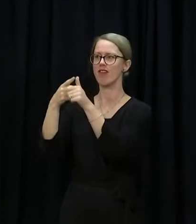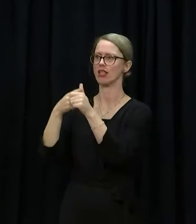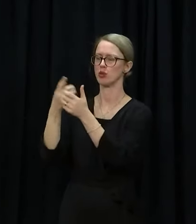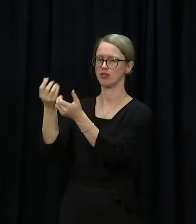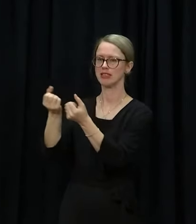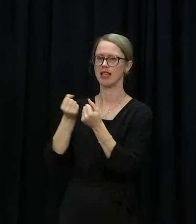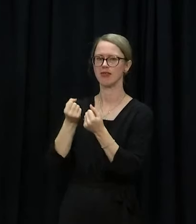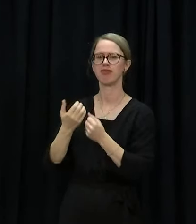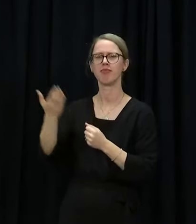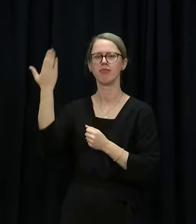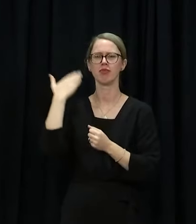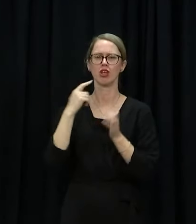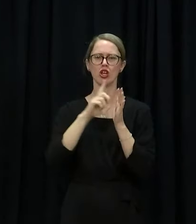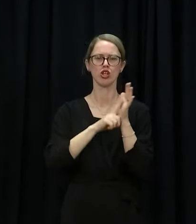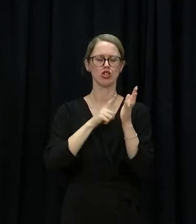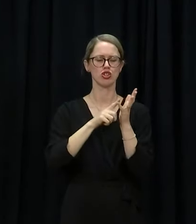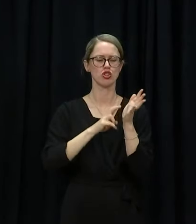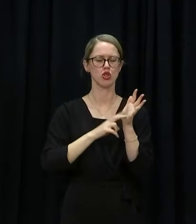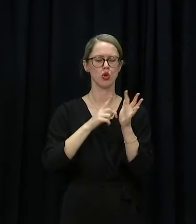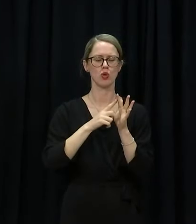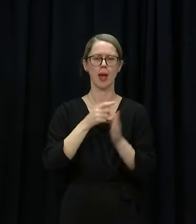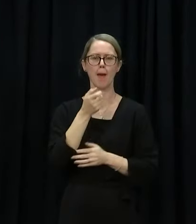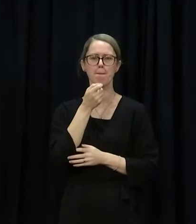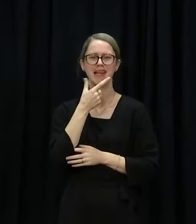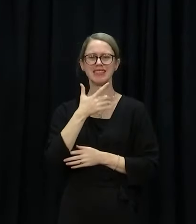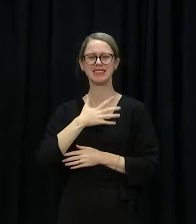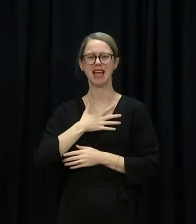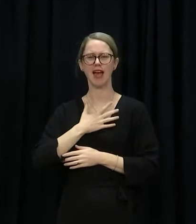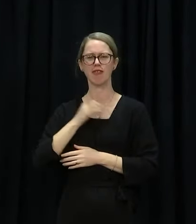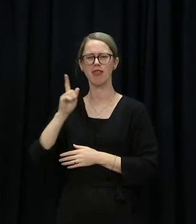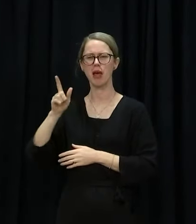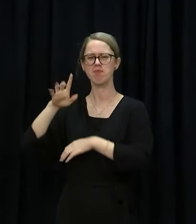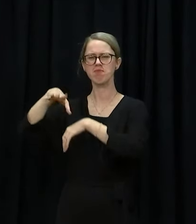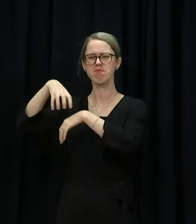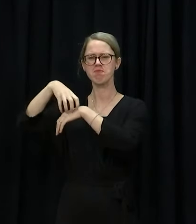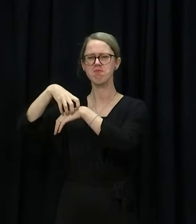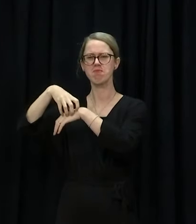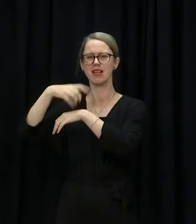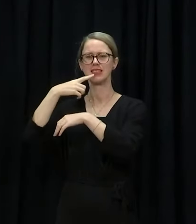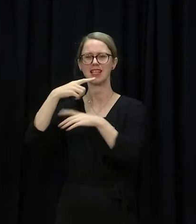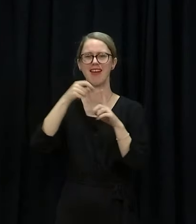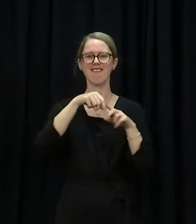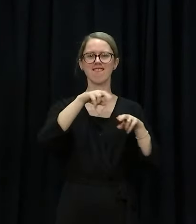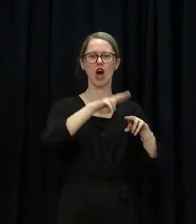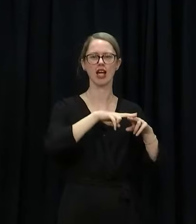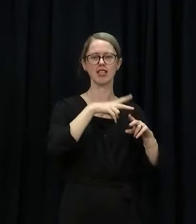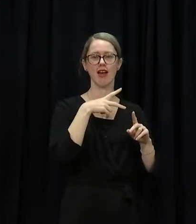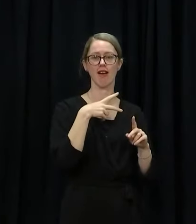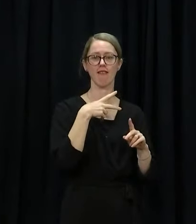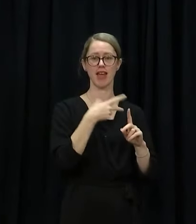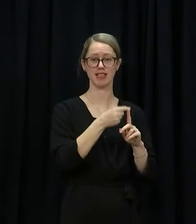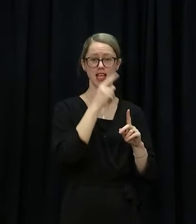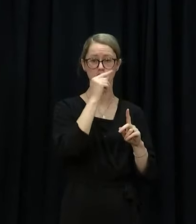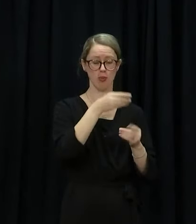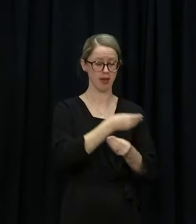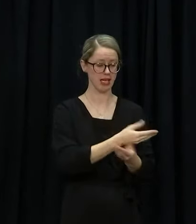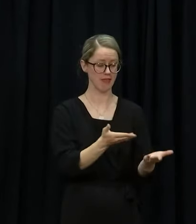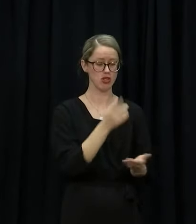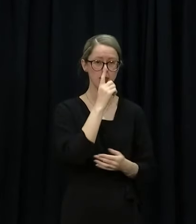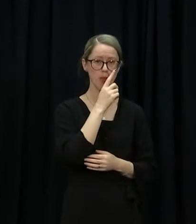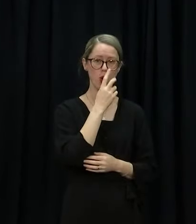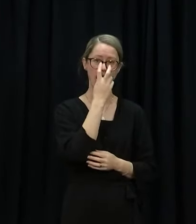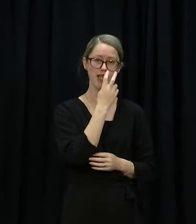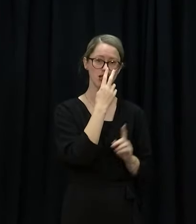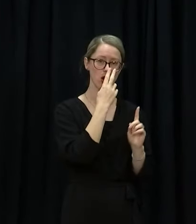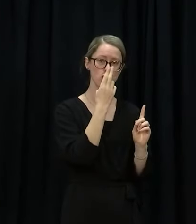regulator, MedSafe, granted provisional approval for the Pfizer vaccine to be given to 12 to 15-year-olds in New Zealand.